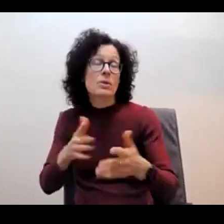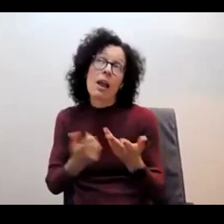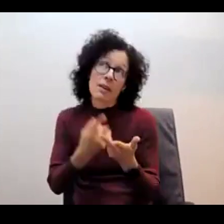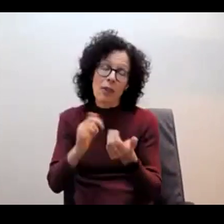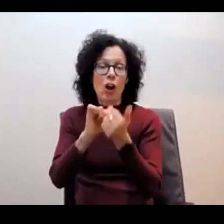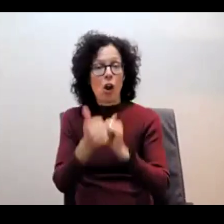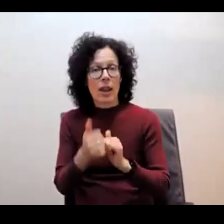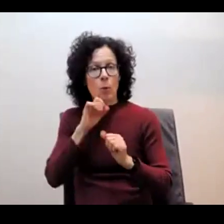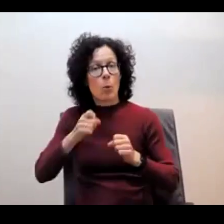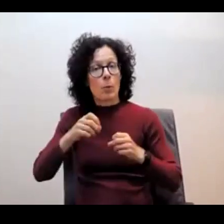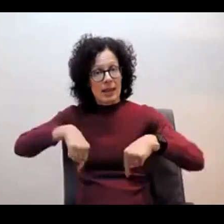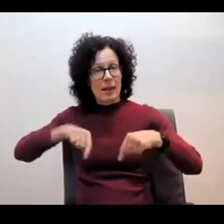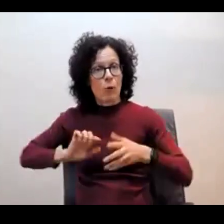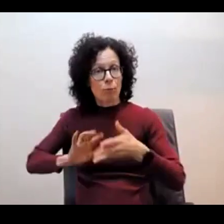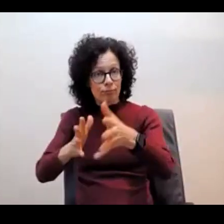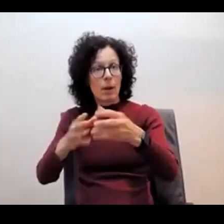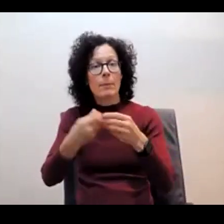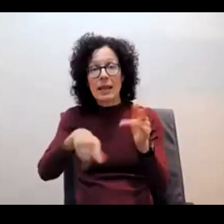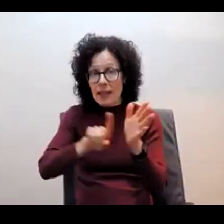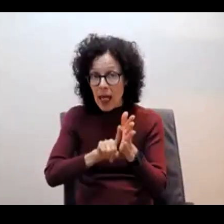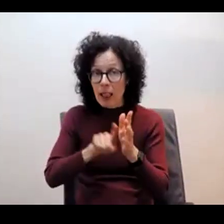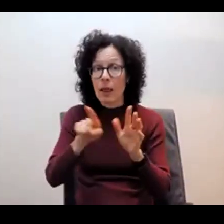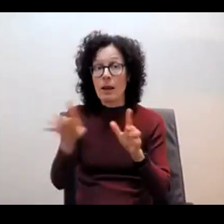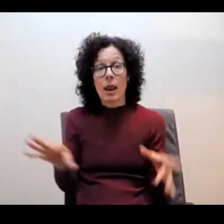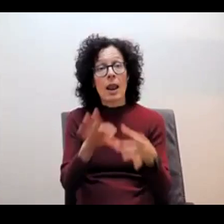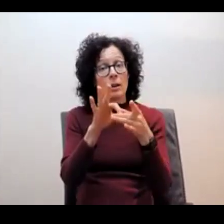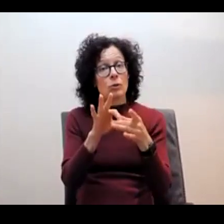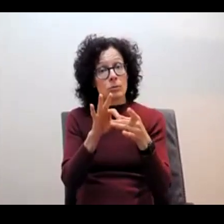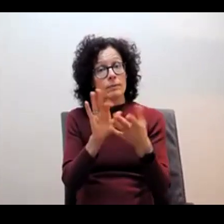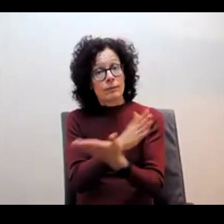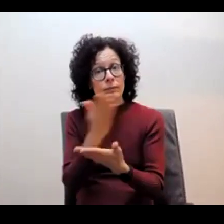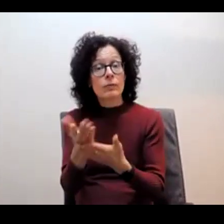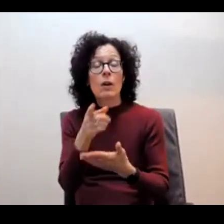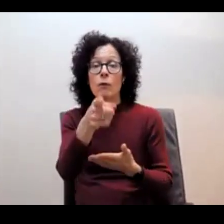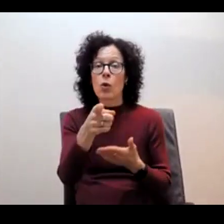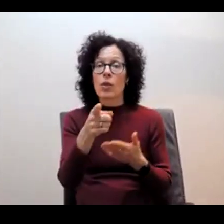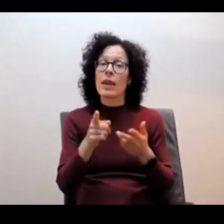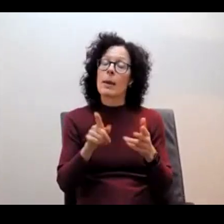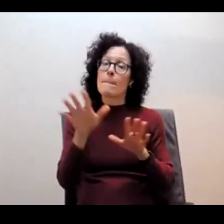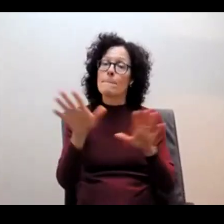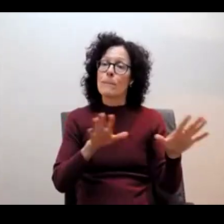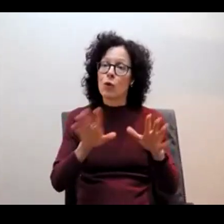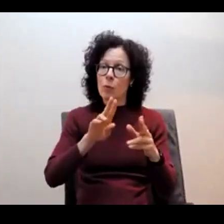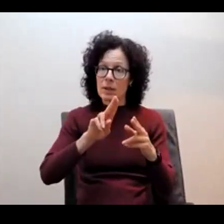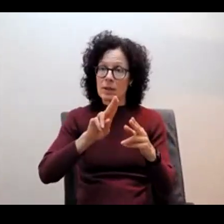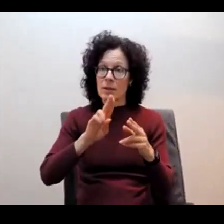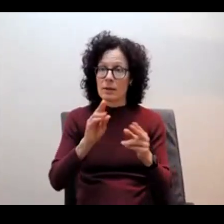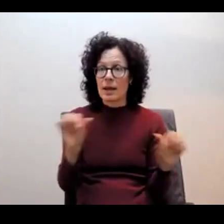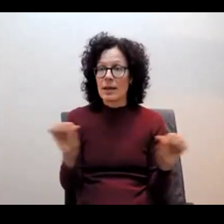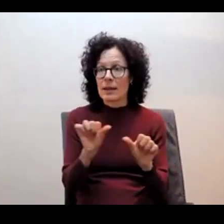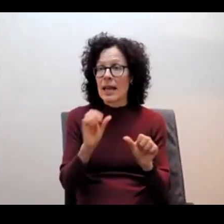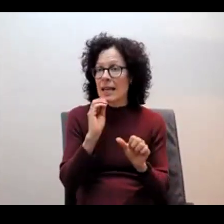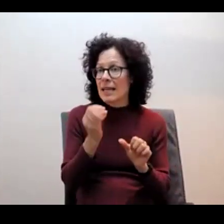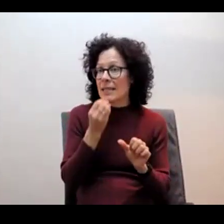who will be doing the BSL for the movement snack. I have pinned both of them onto my